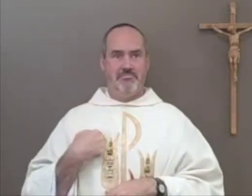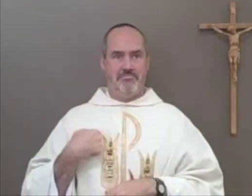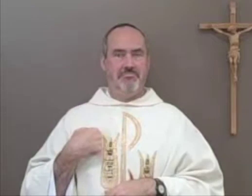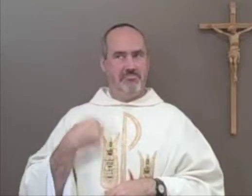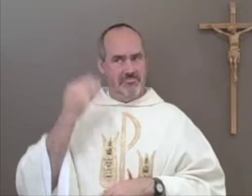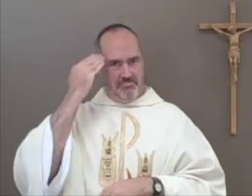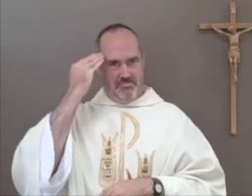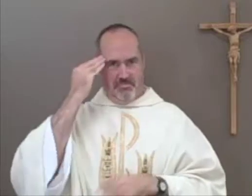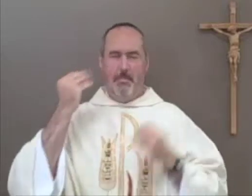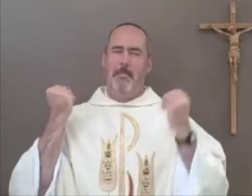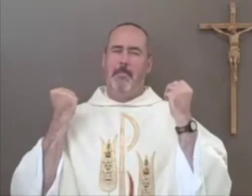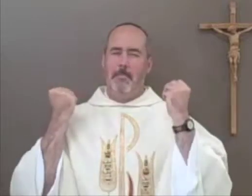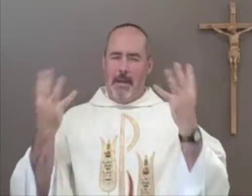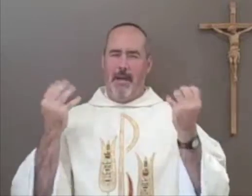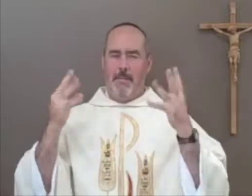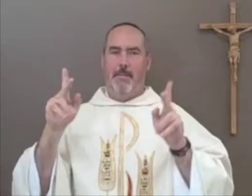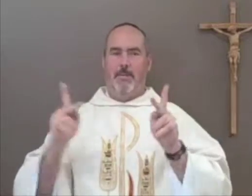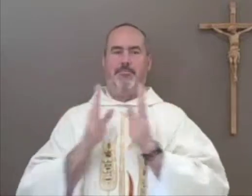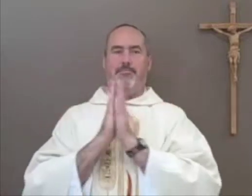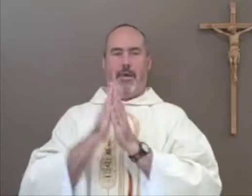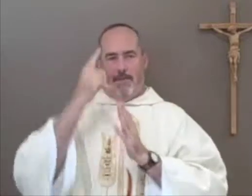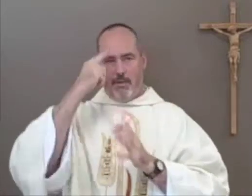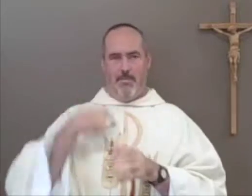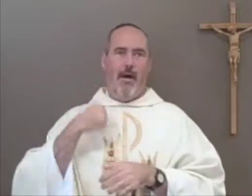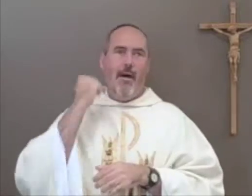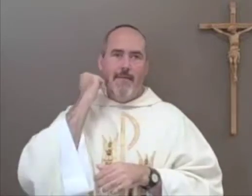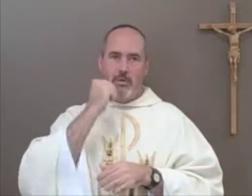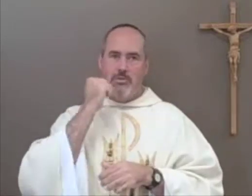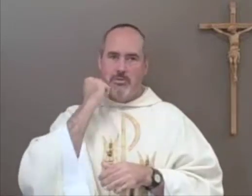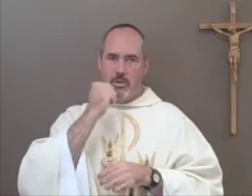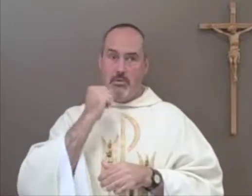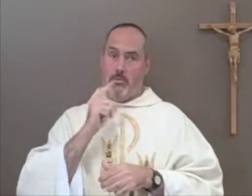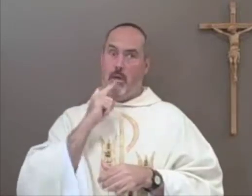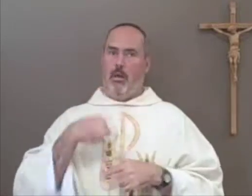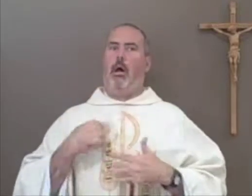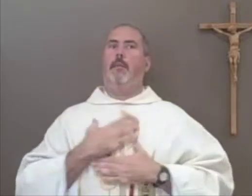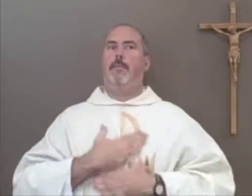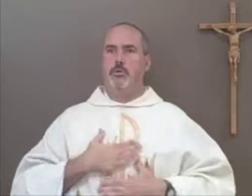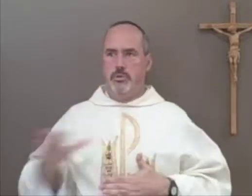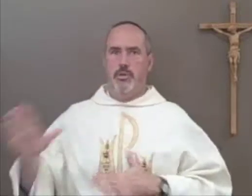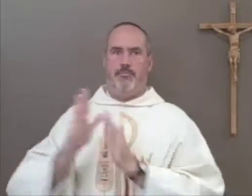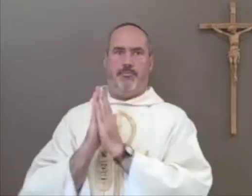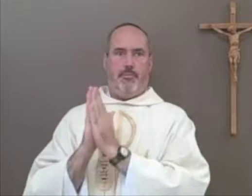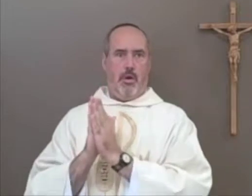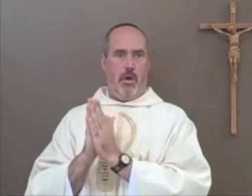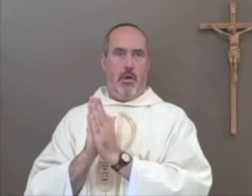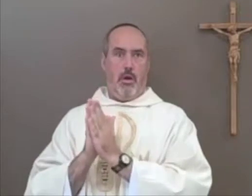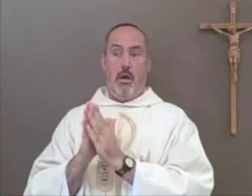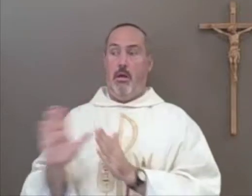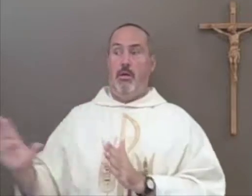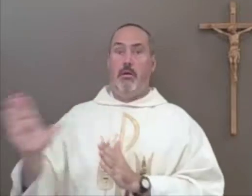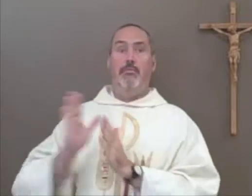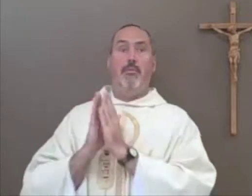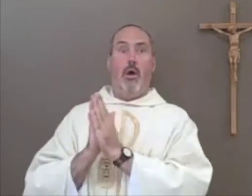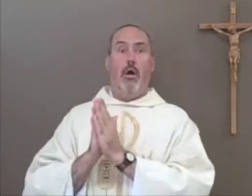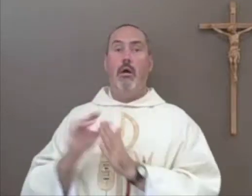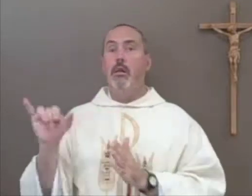As a priest, I know that there are many people that pray for me on a daily basis, and I so appreciate their